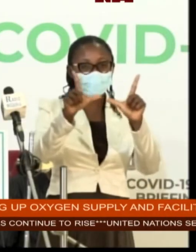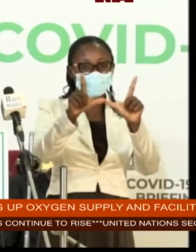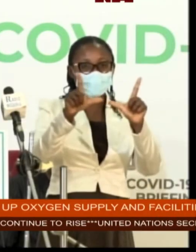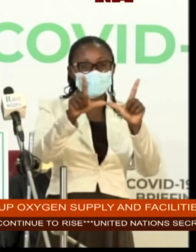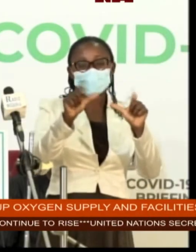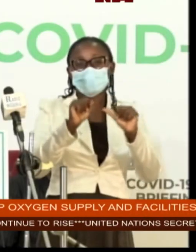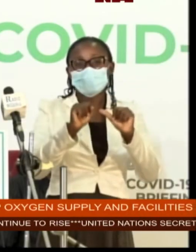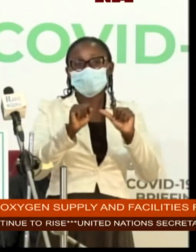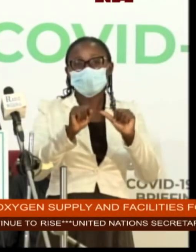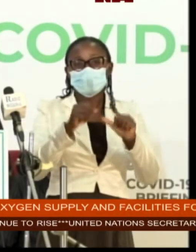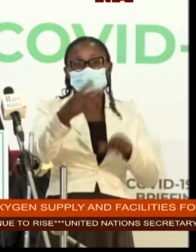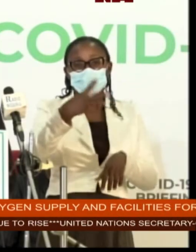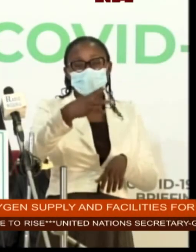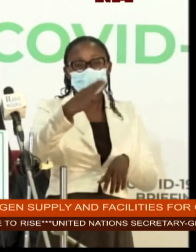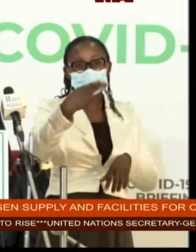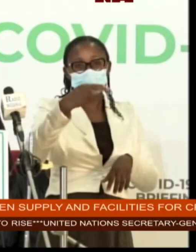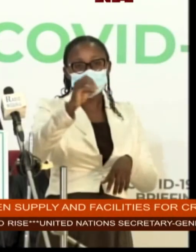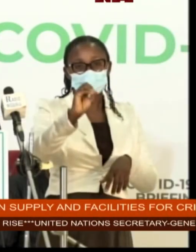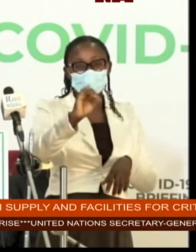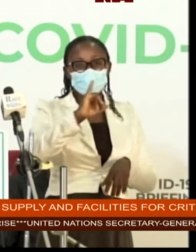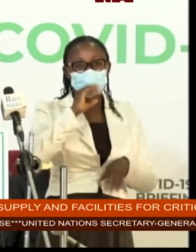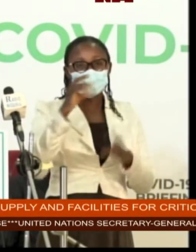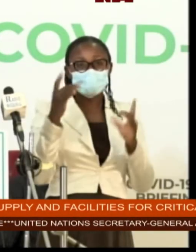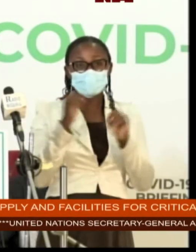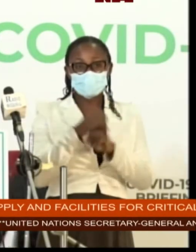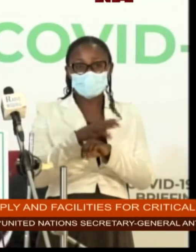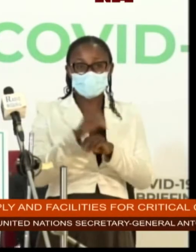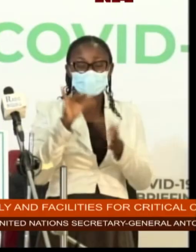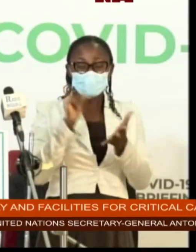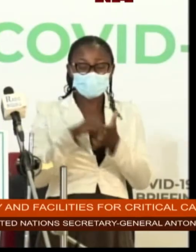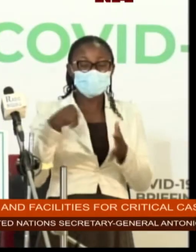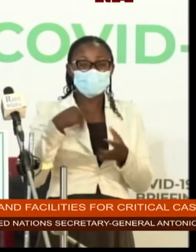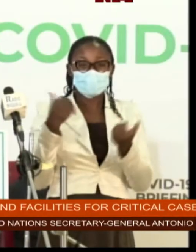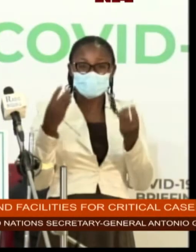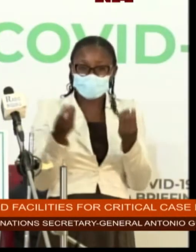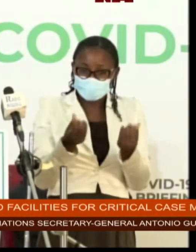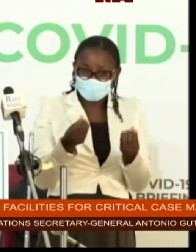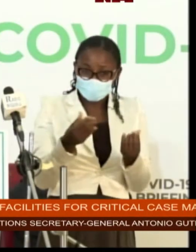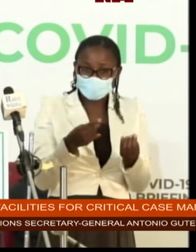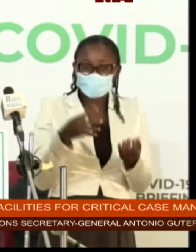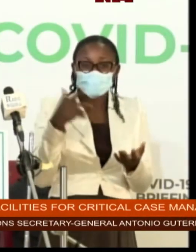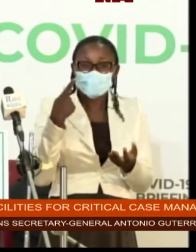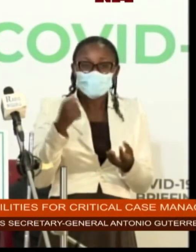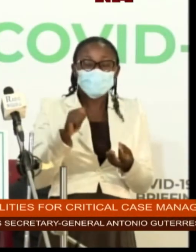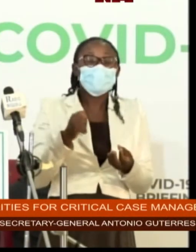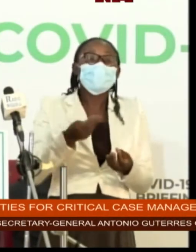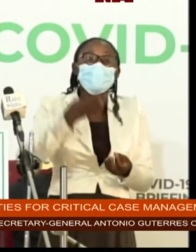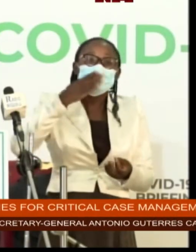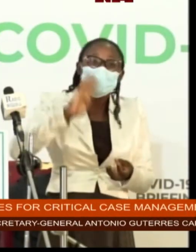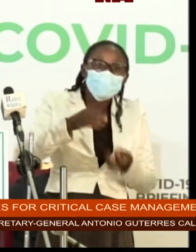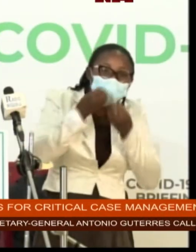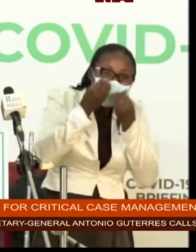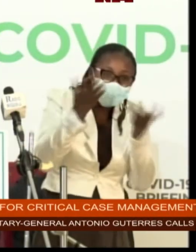world. WHO has advised that we also tackle infodemic the same way.